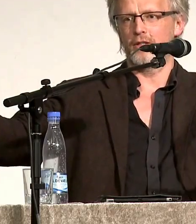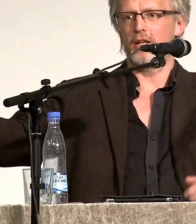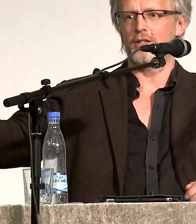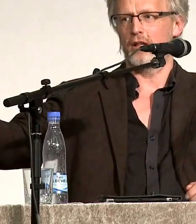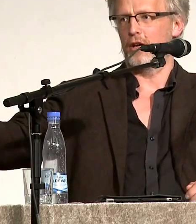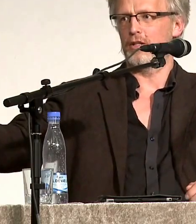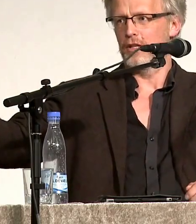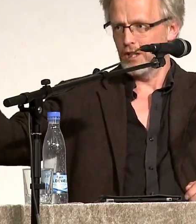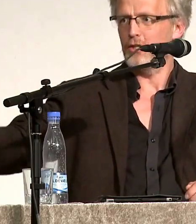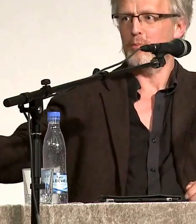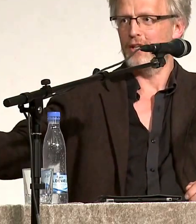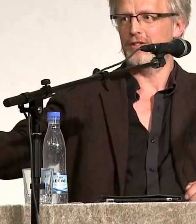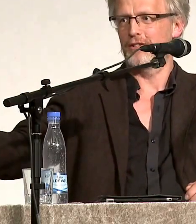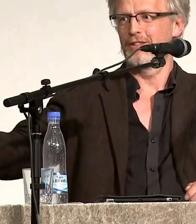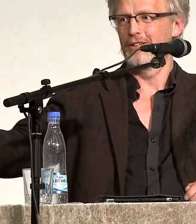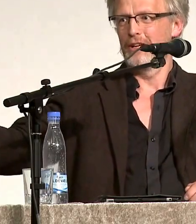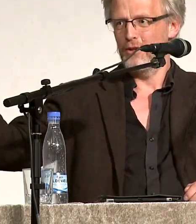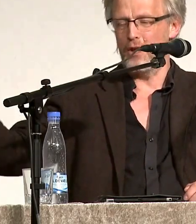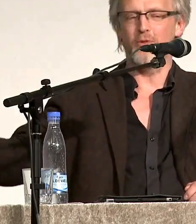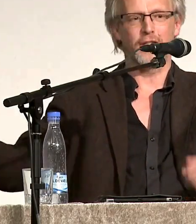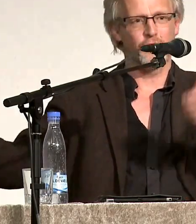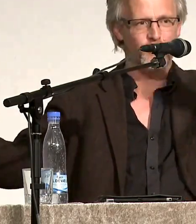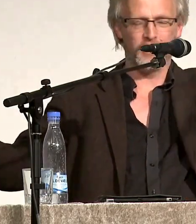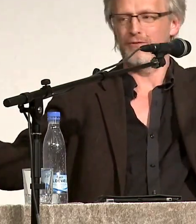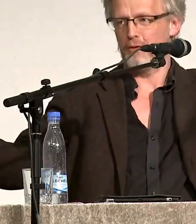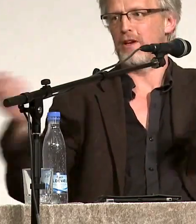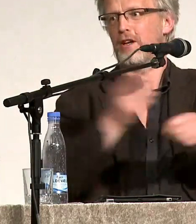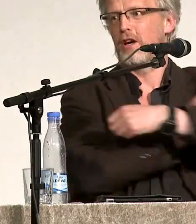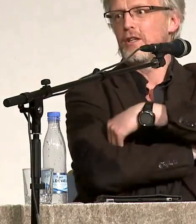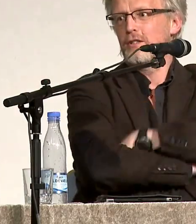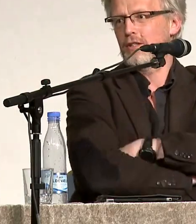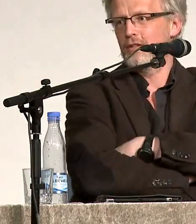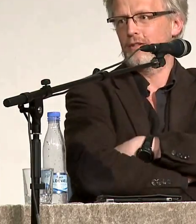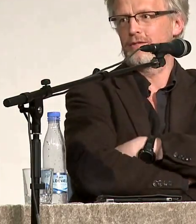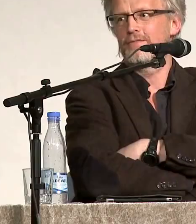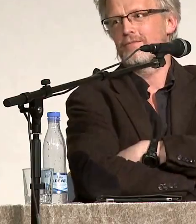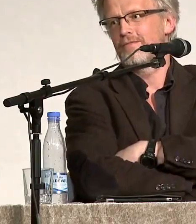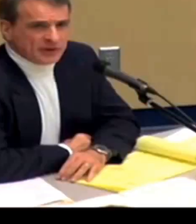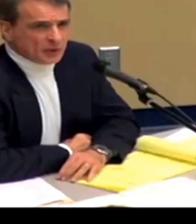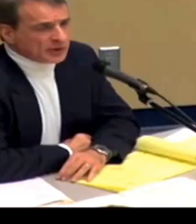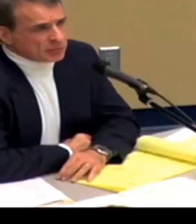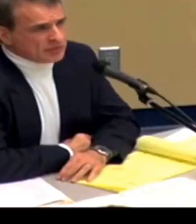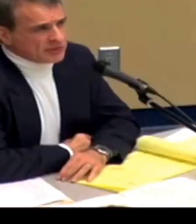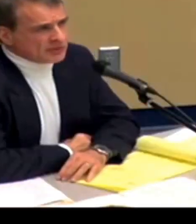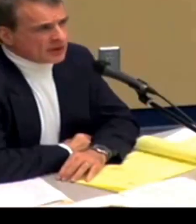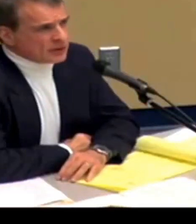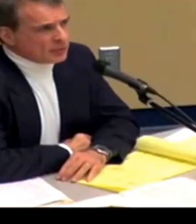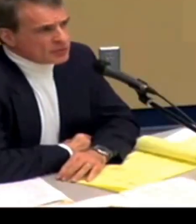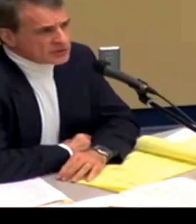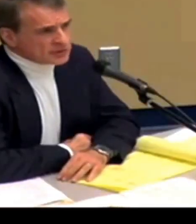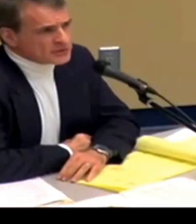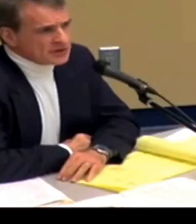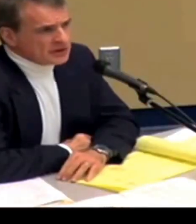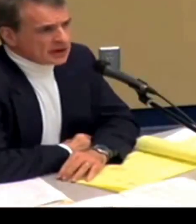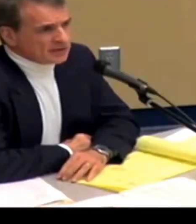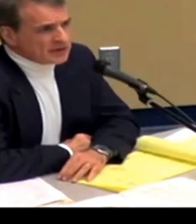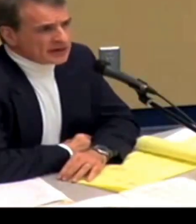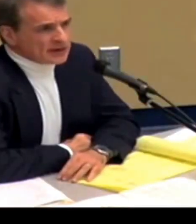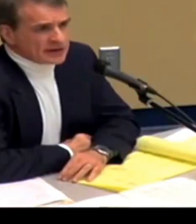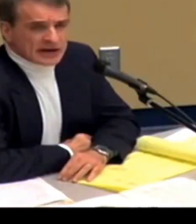does not entail that God exists is the best, then that's your reason for thinking that God doesn't exist. We can prove that there are no Muslims of the